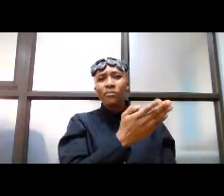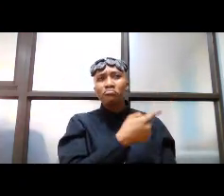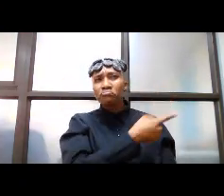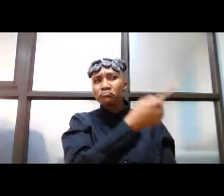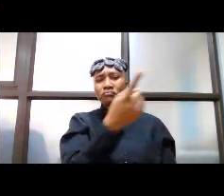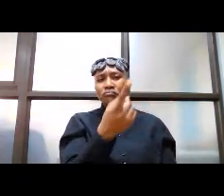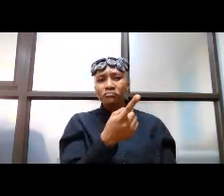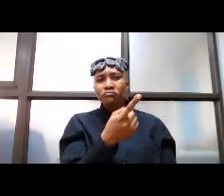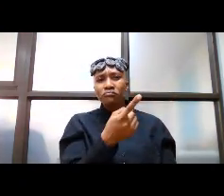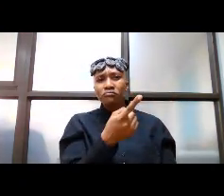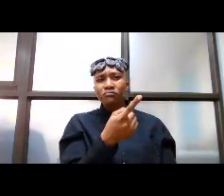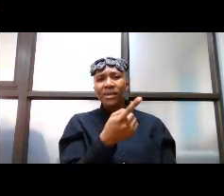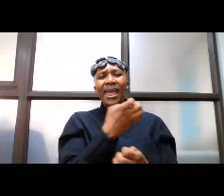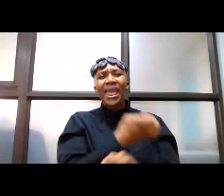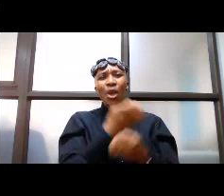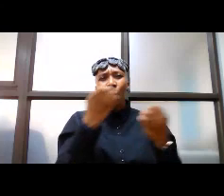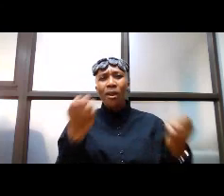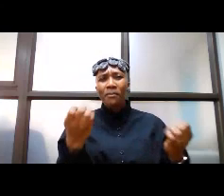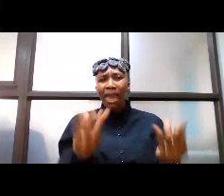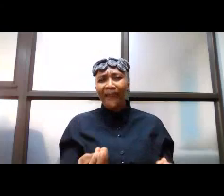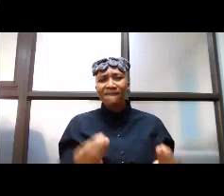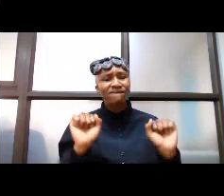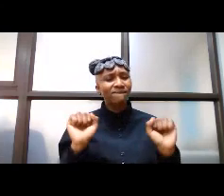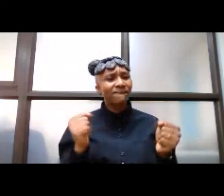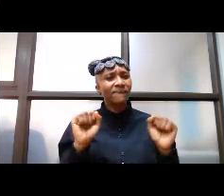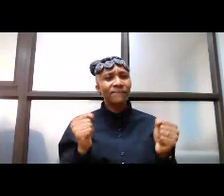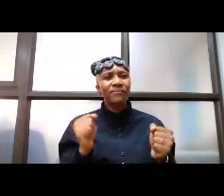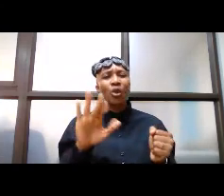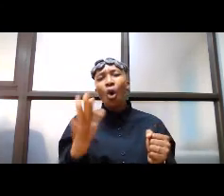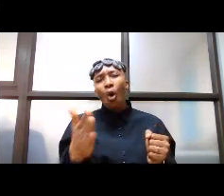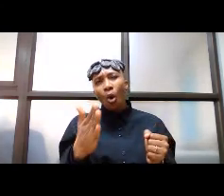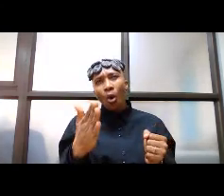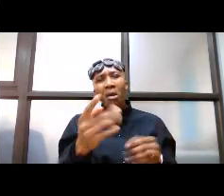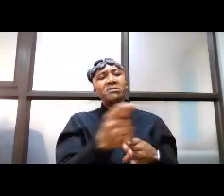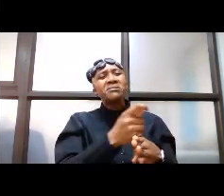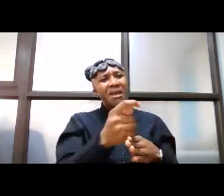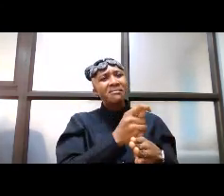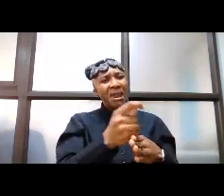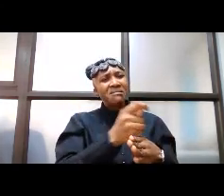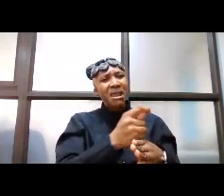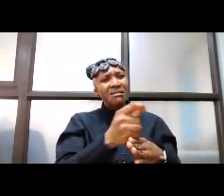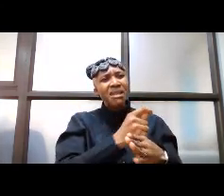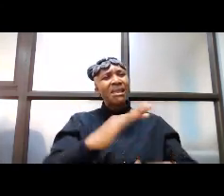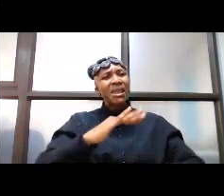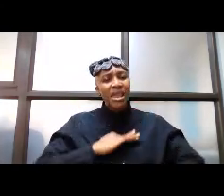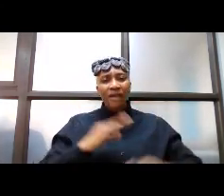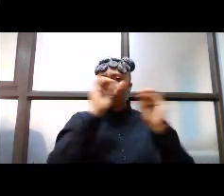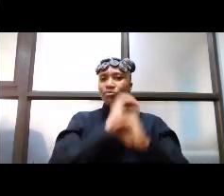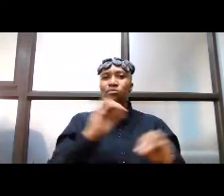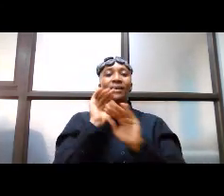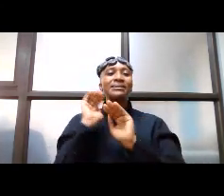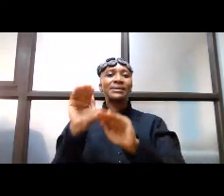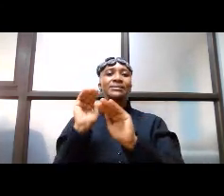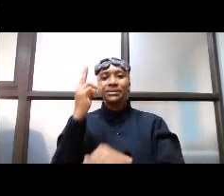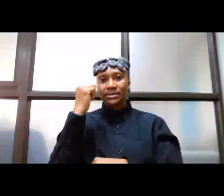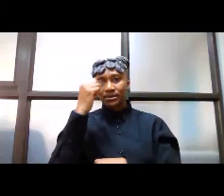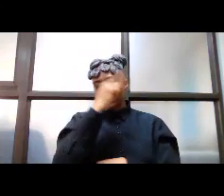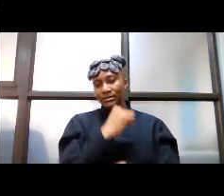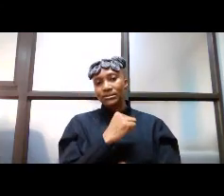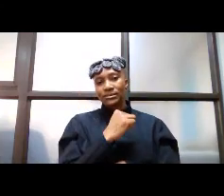well equipped or not well trained to teach visually impaired persons.